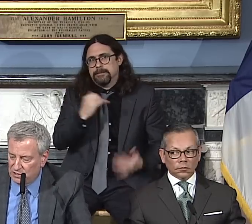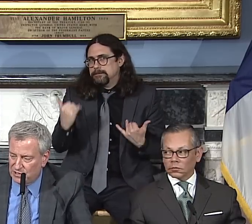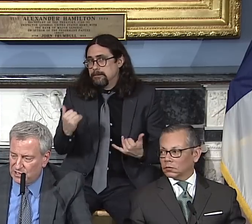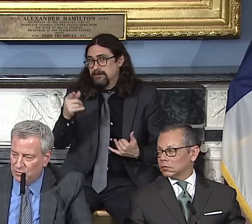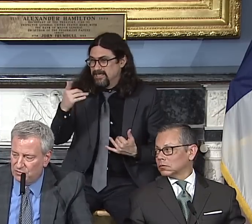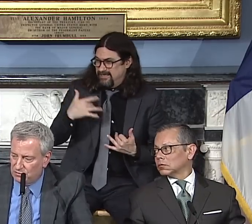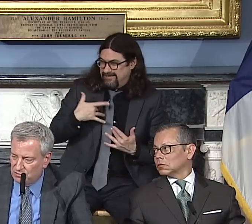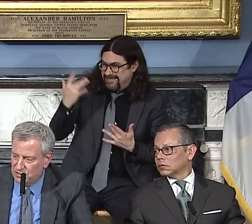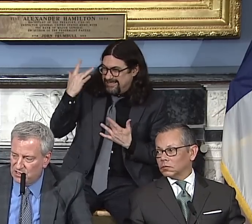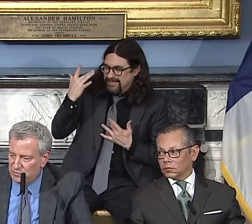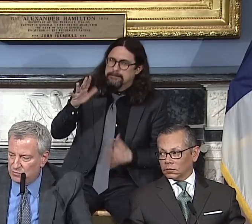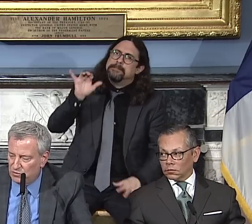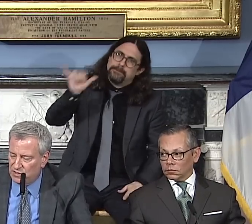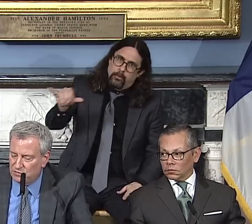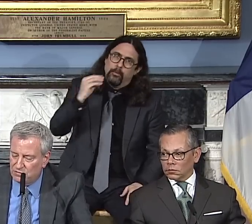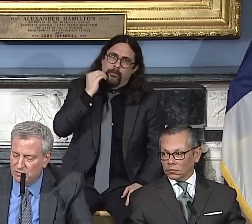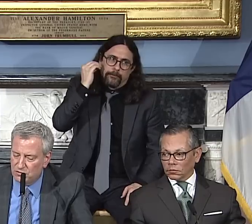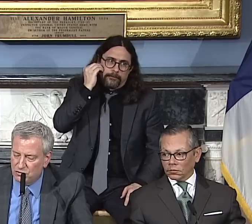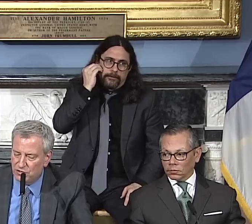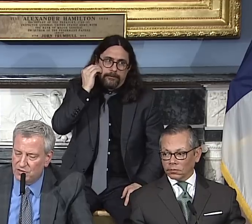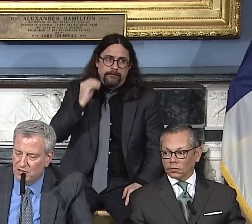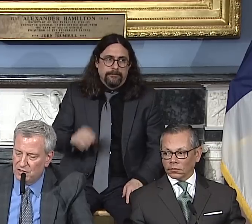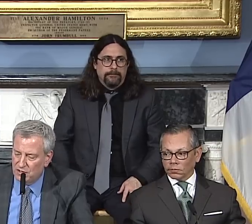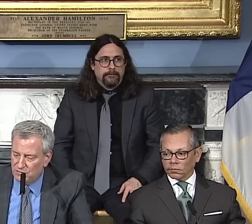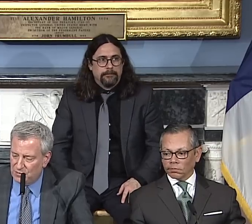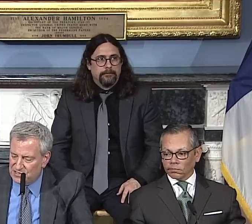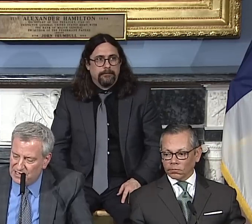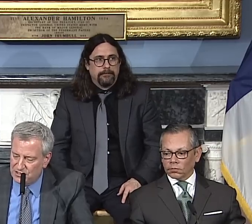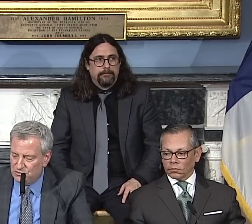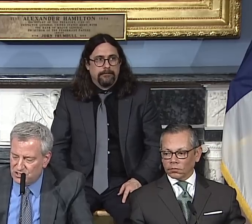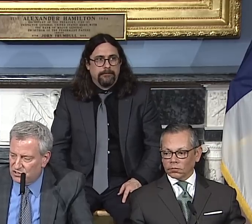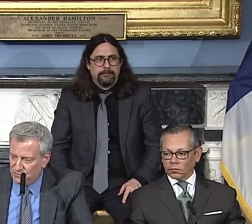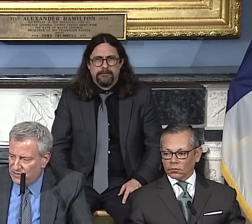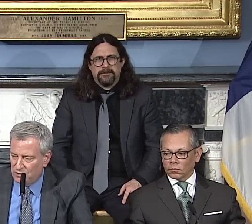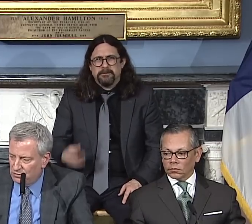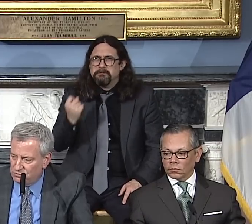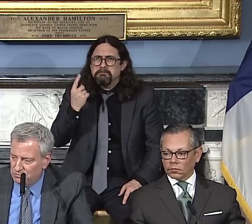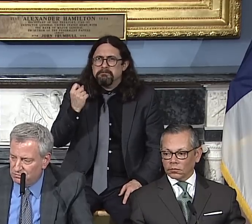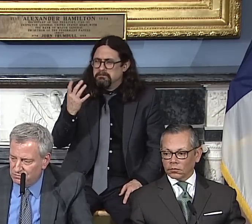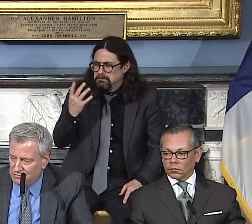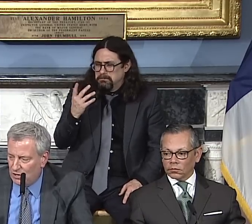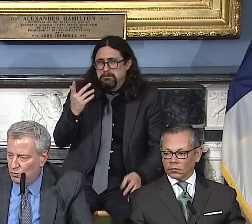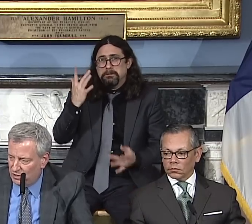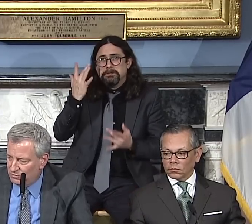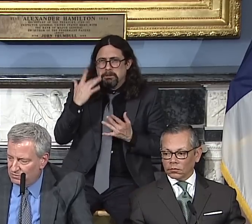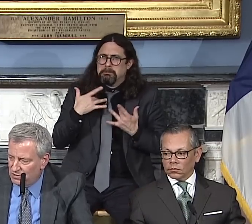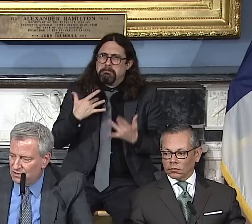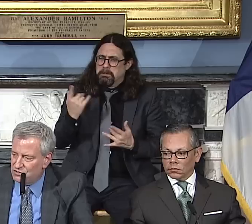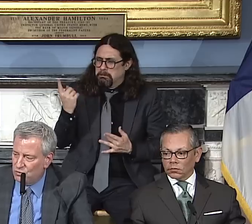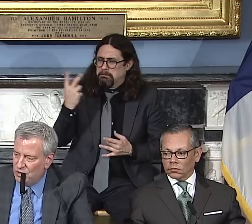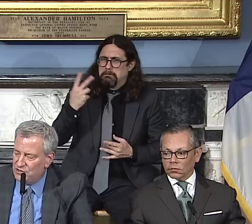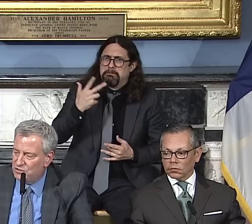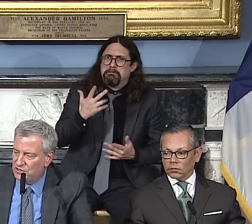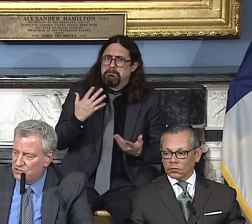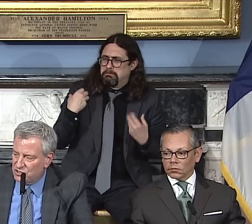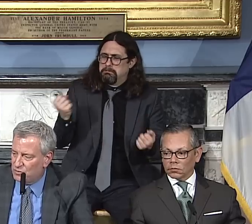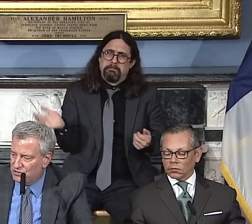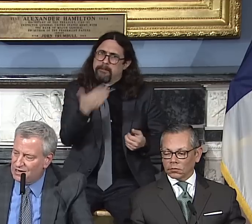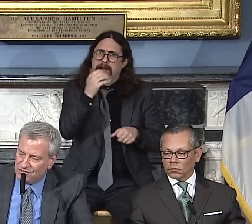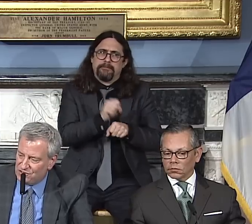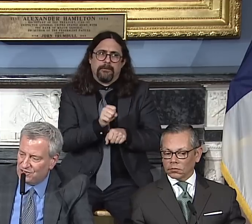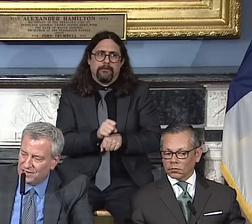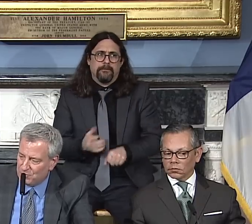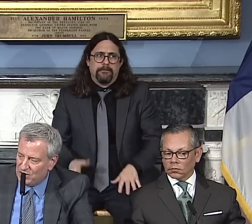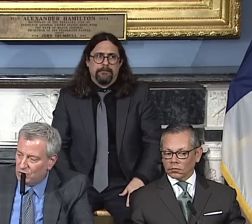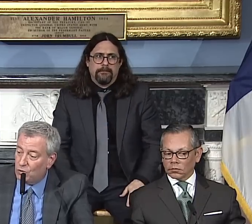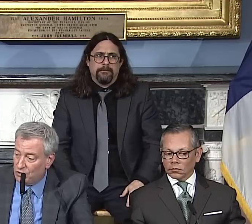would be really, really helpful to give people the truth of, from the second you start to feel not well to when you can determine